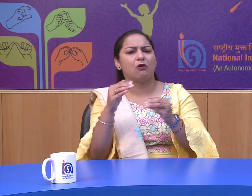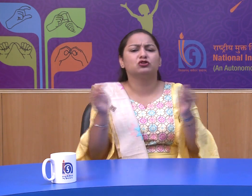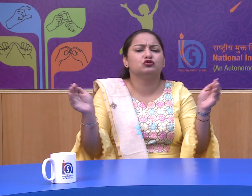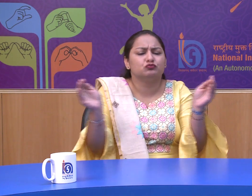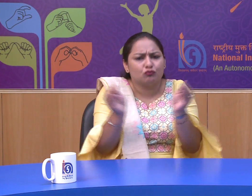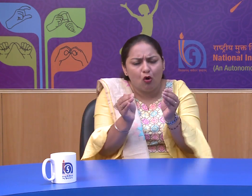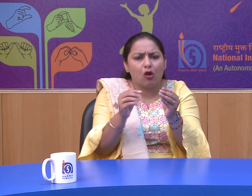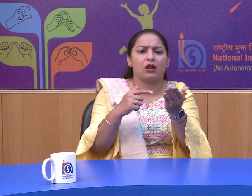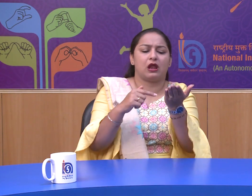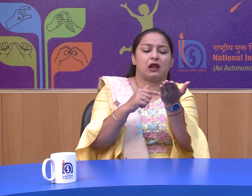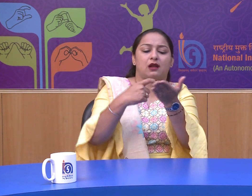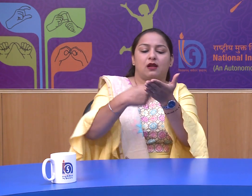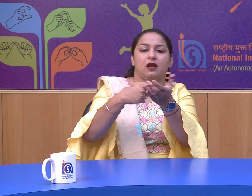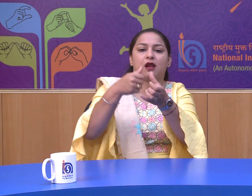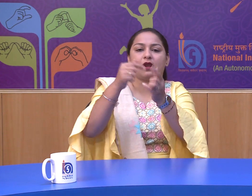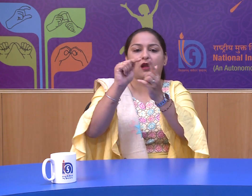in northwest of India.